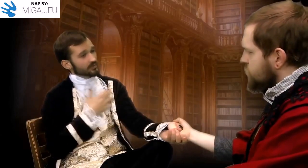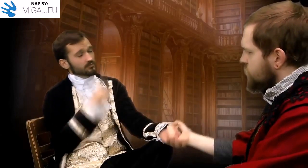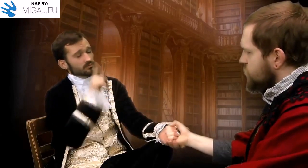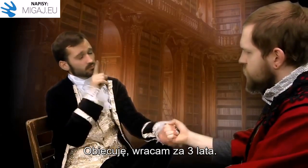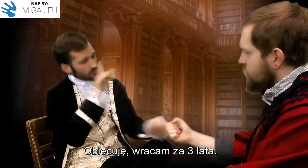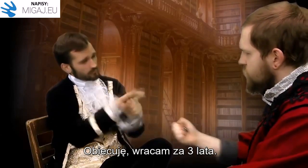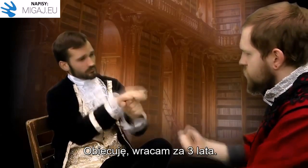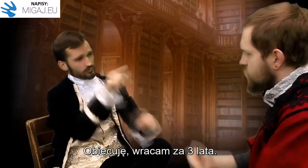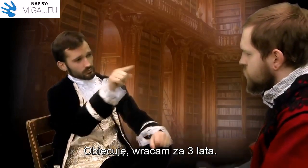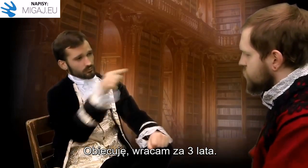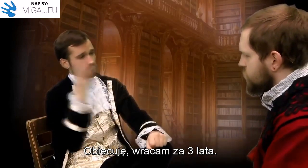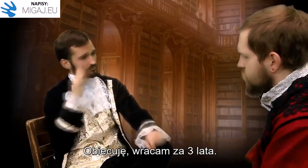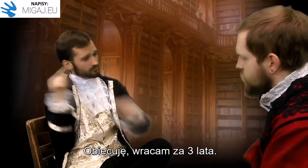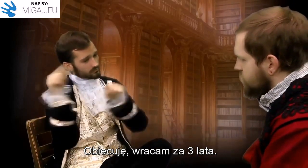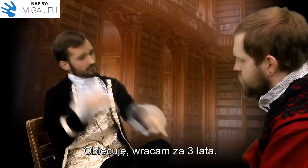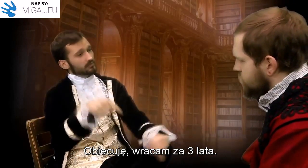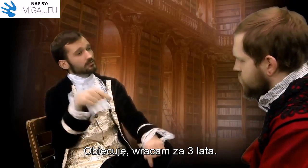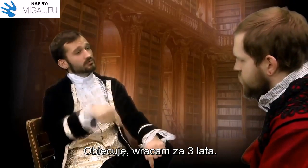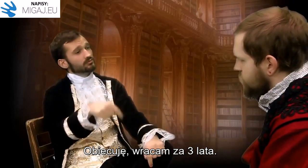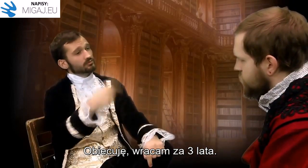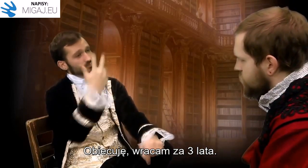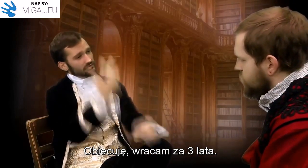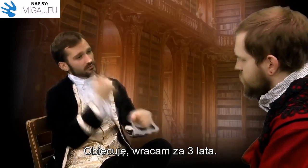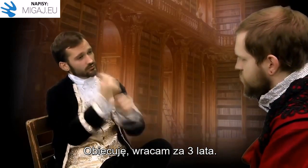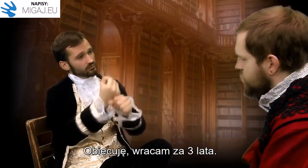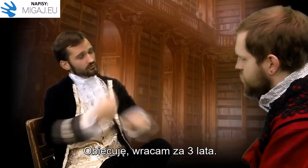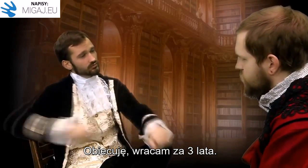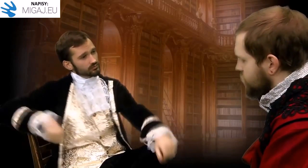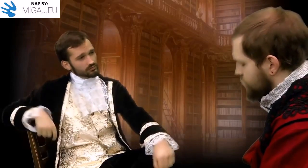I promise you, I will be back in 3 years.